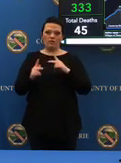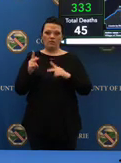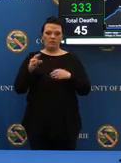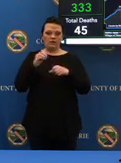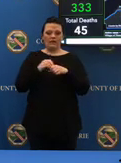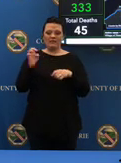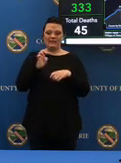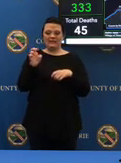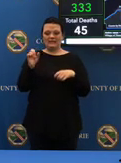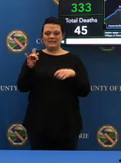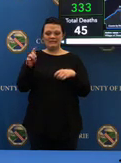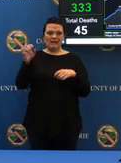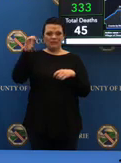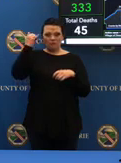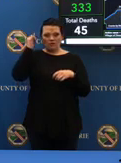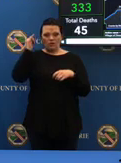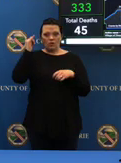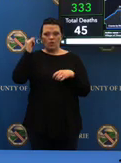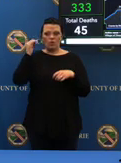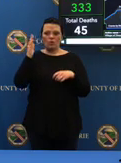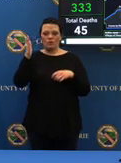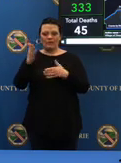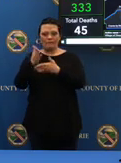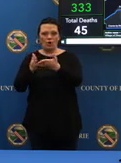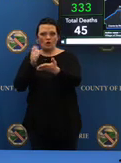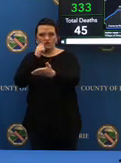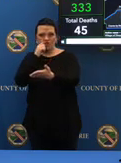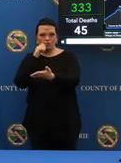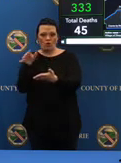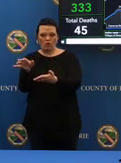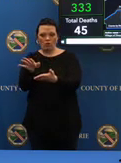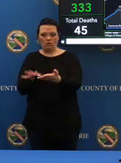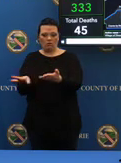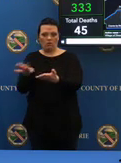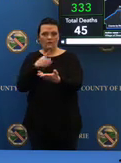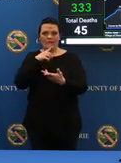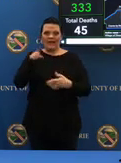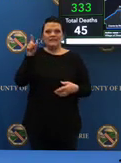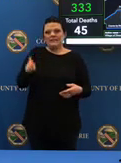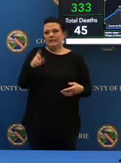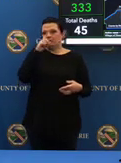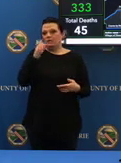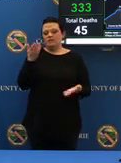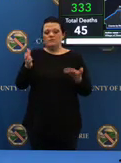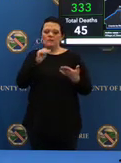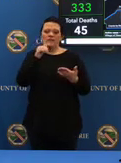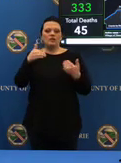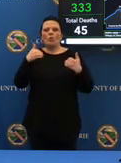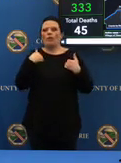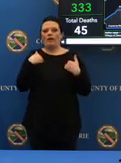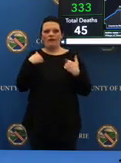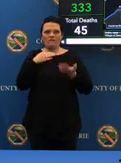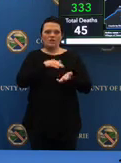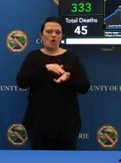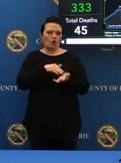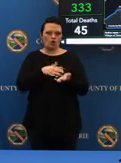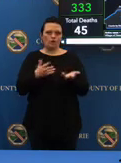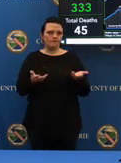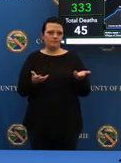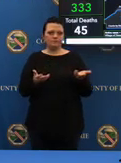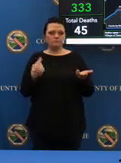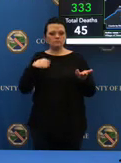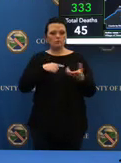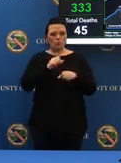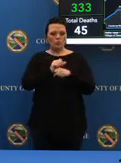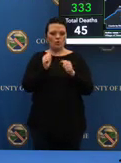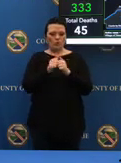on the east side of Buffalo, west part of Cheektowaga and the like, that are in need because they may not have a health care provider and the like, and we're